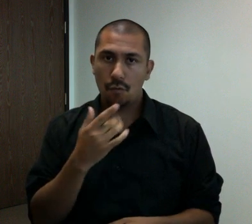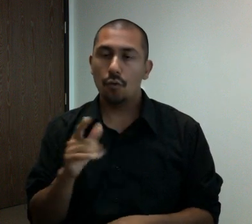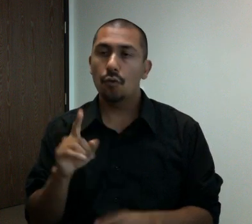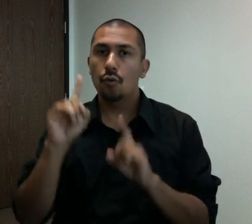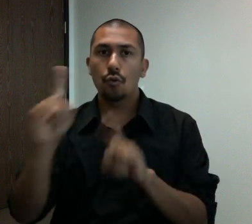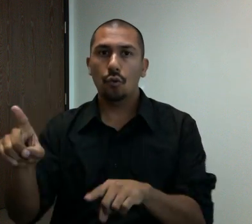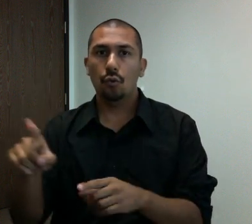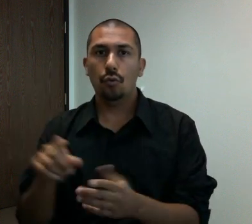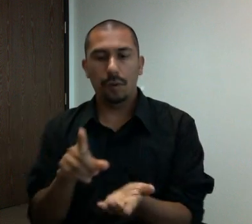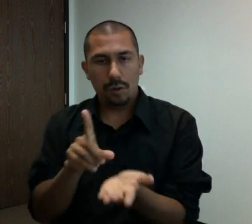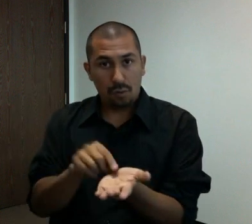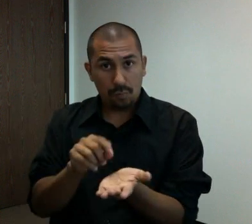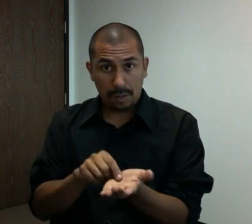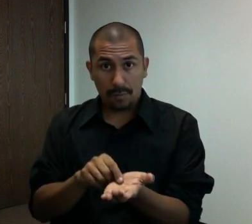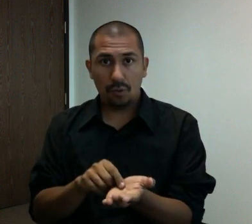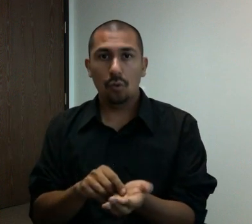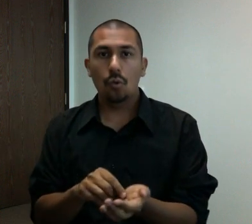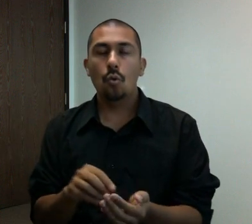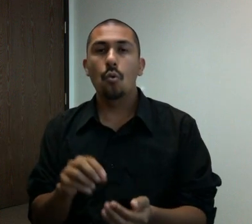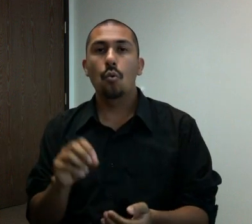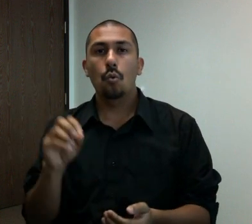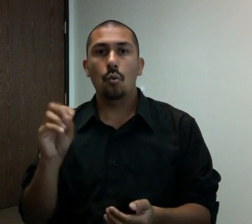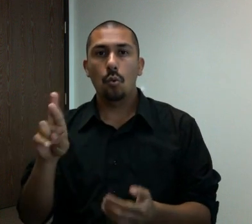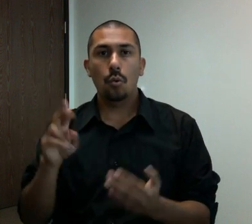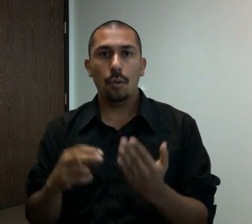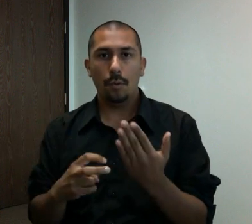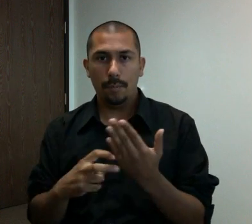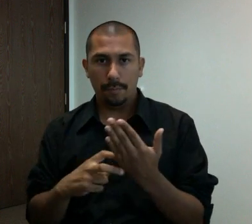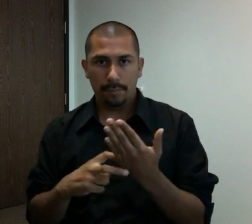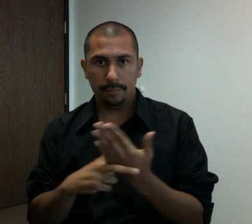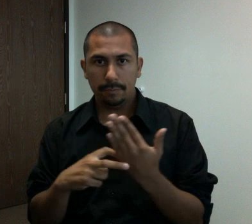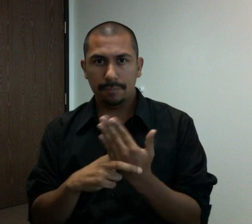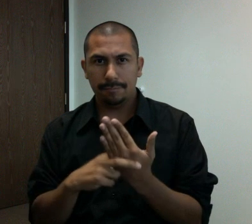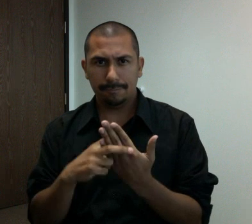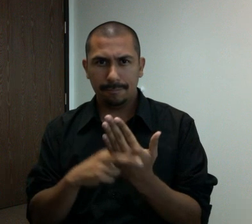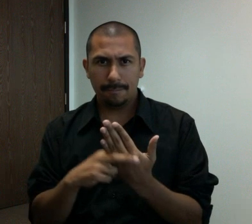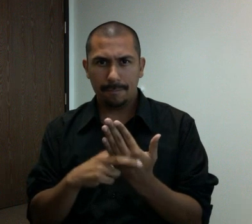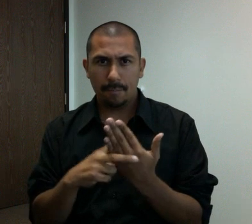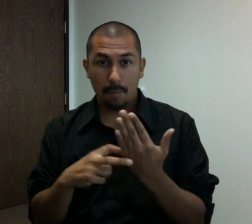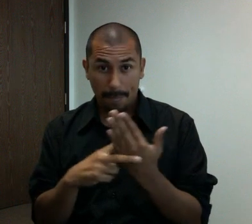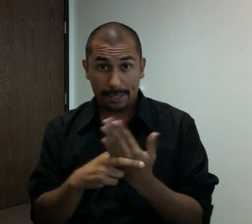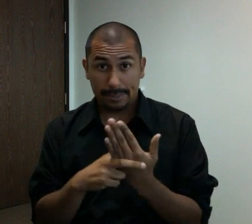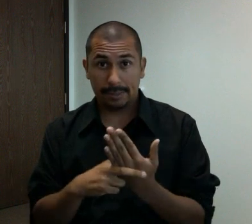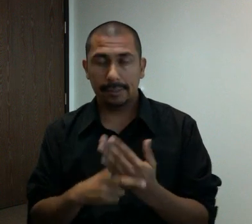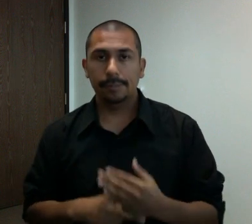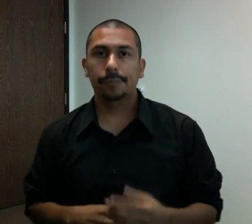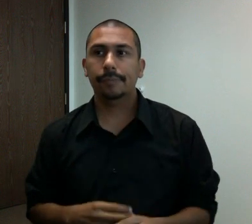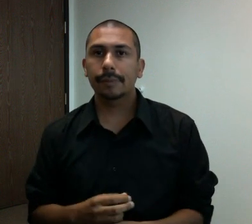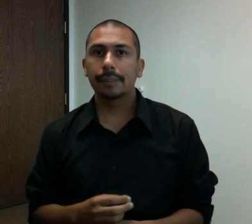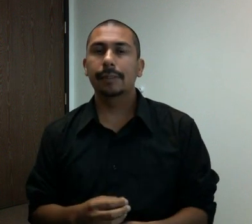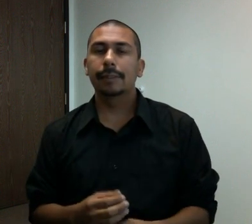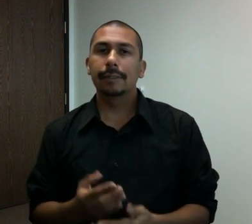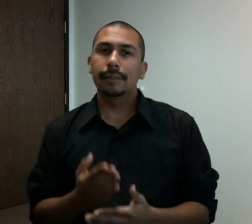magazines. Also, some of the information you get on the web is secondhand, and it tends to be a little watered down, and students really need to be